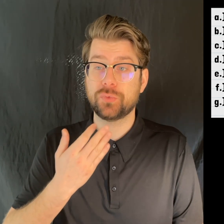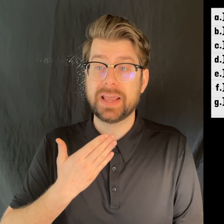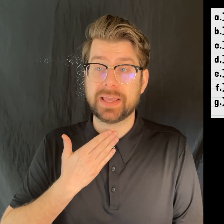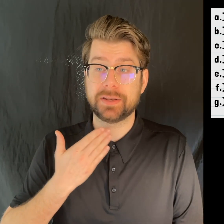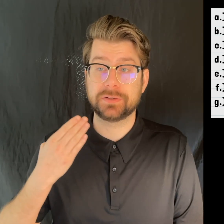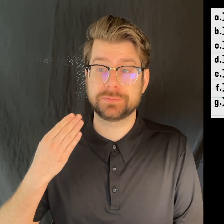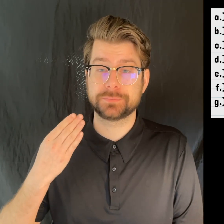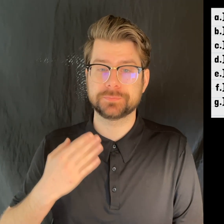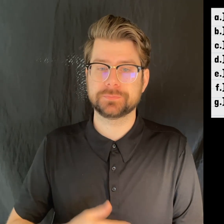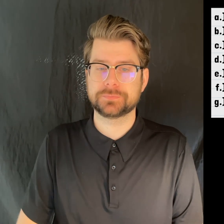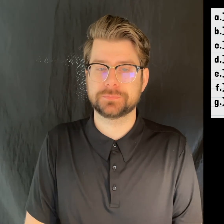rain.